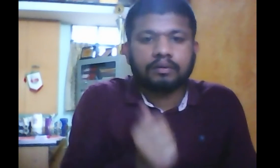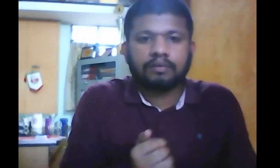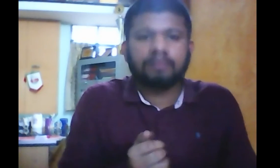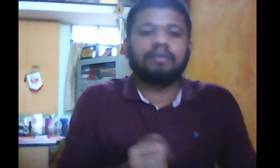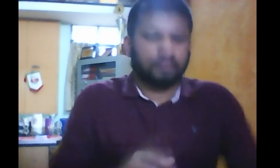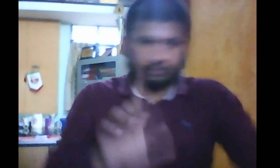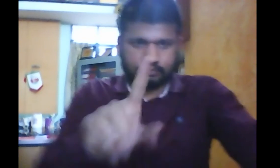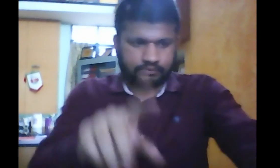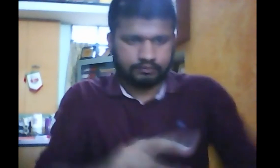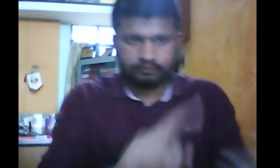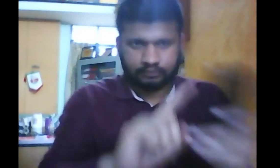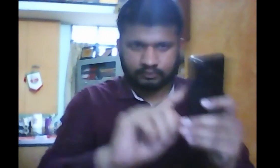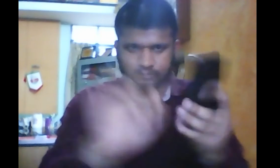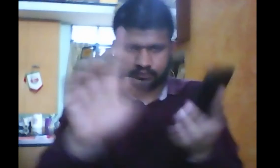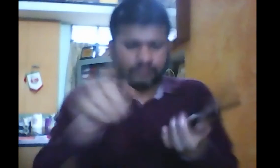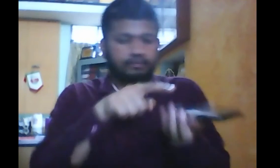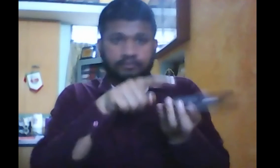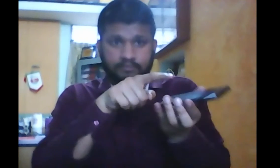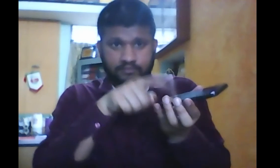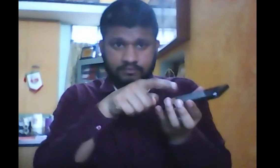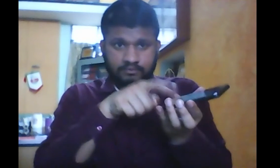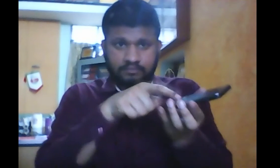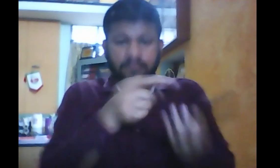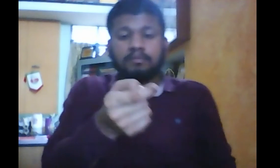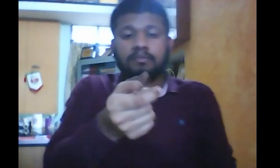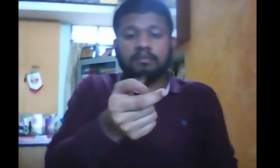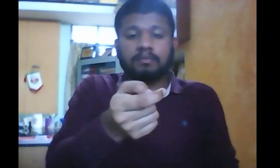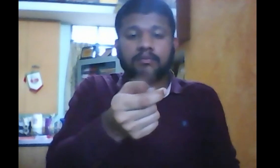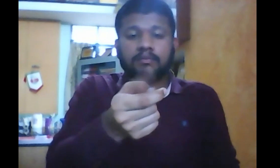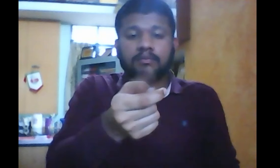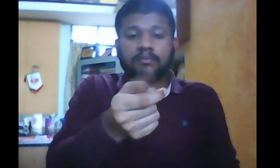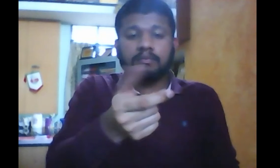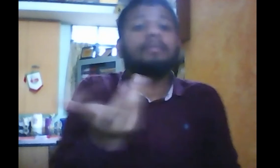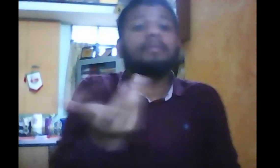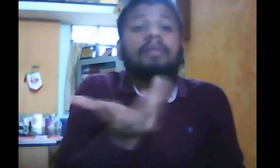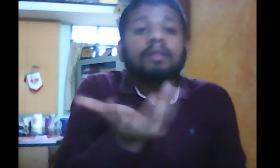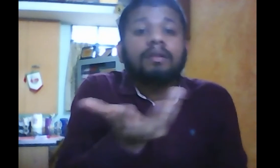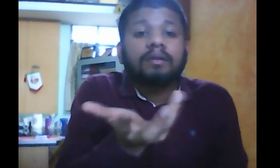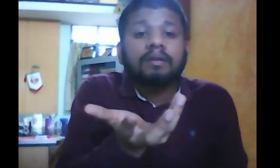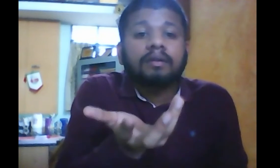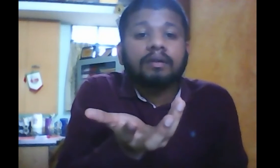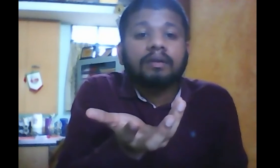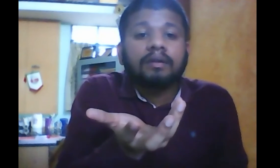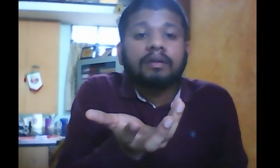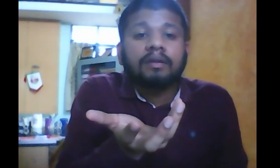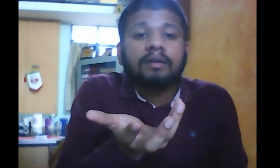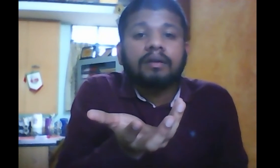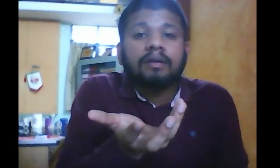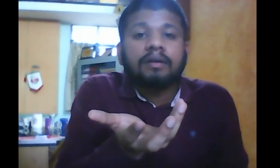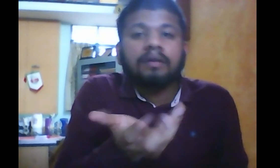So your head will be like how much does it cost? Money, and shake